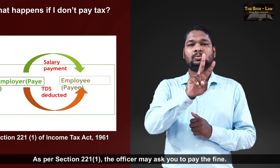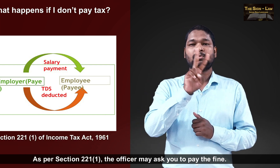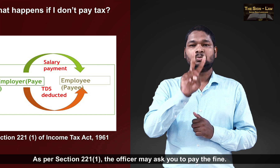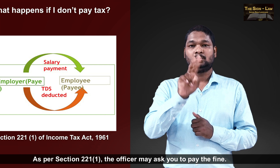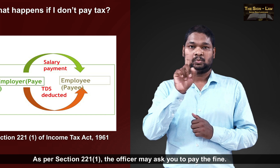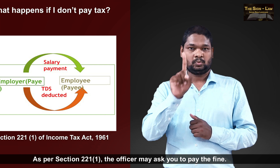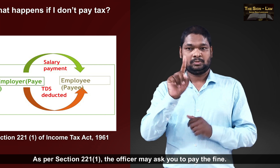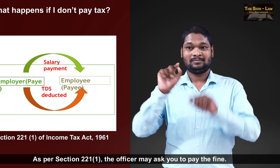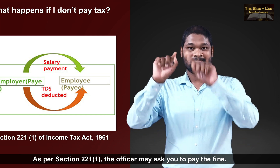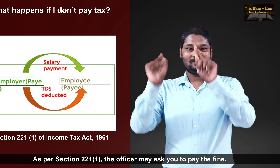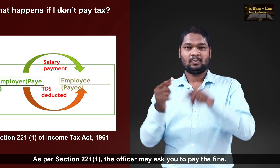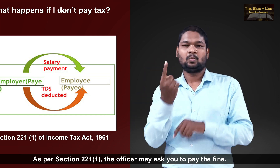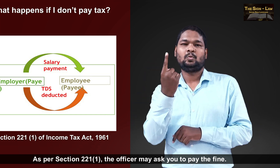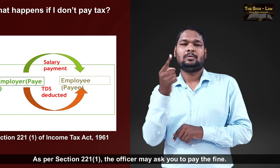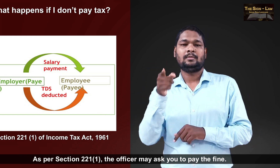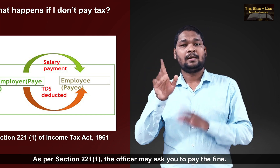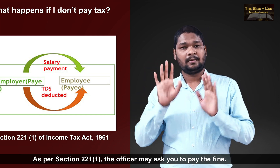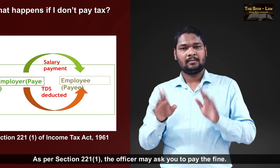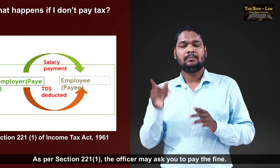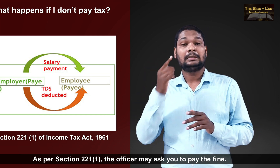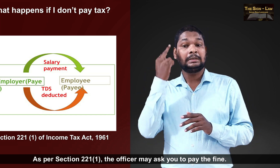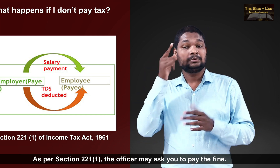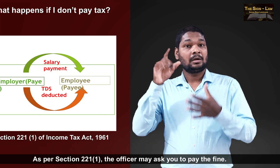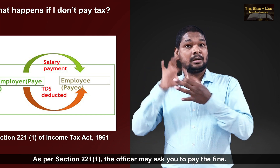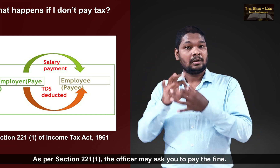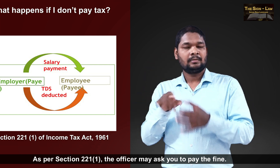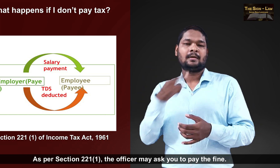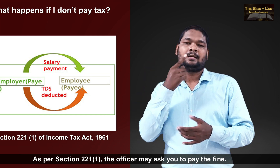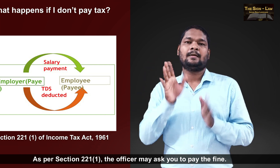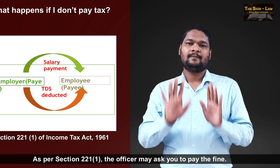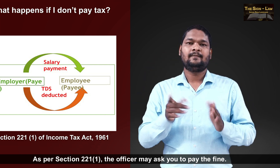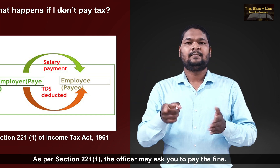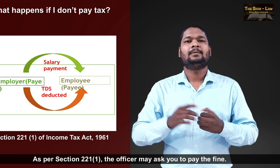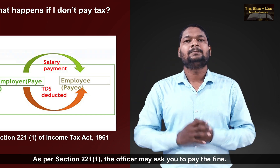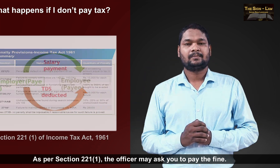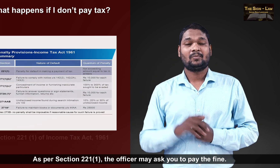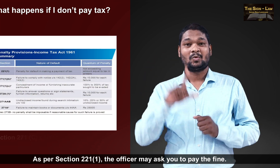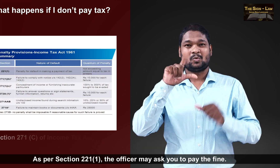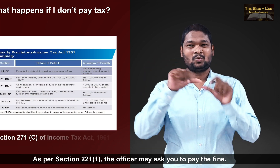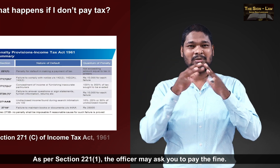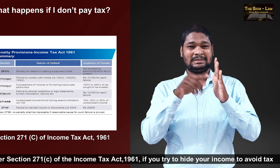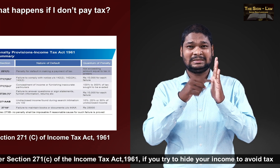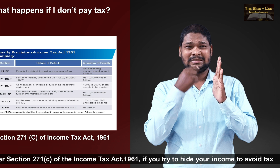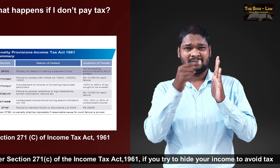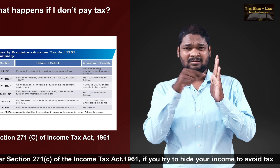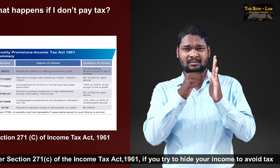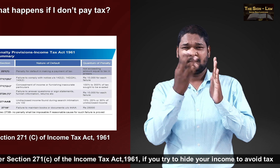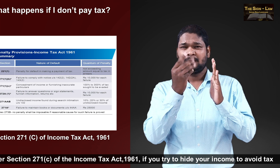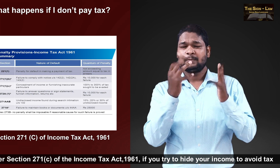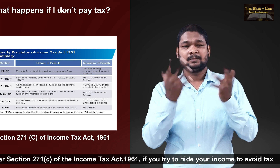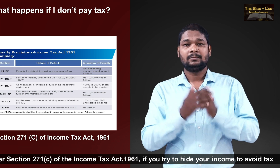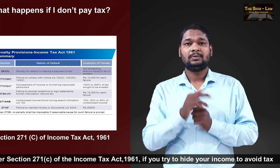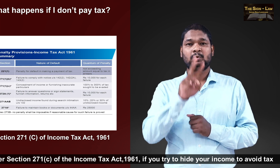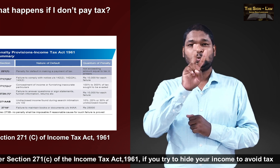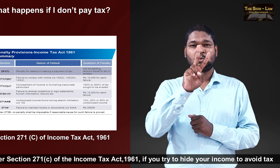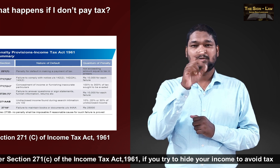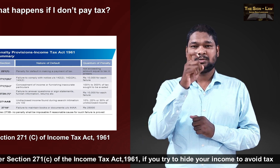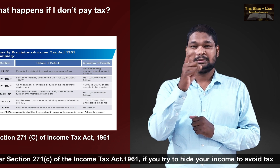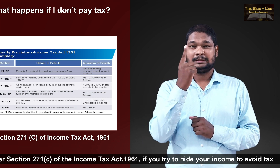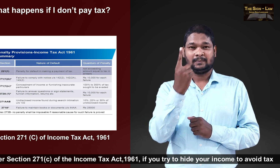per Section 221(1), the officer may ask you to pay the fine. As per Section 271C of the Income